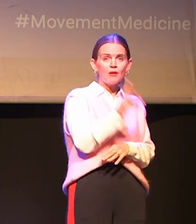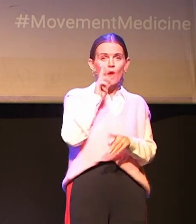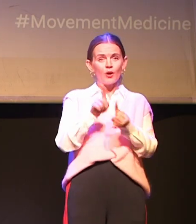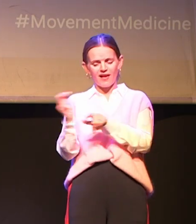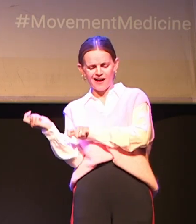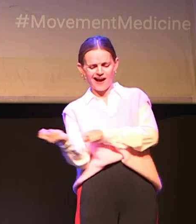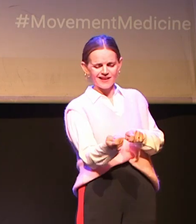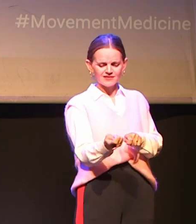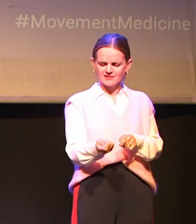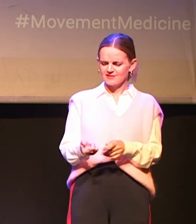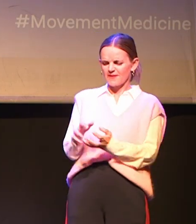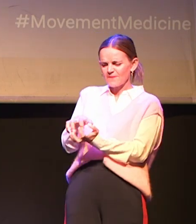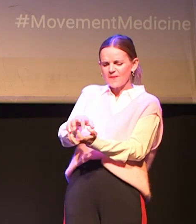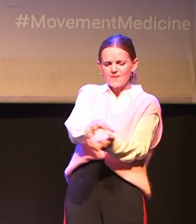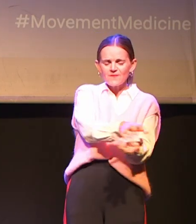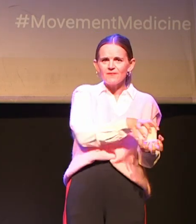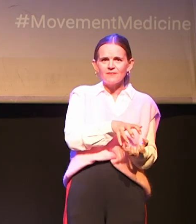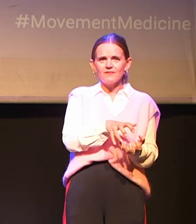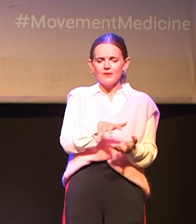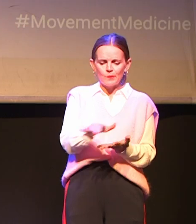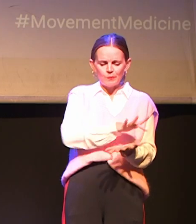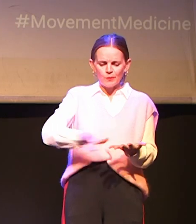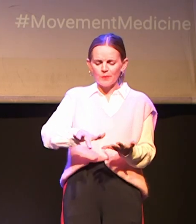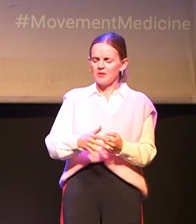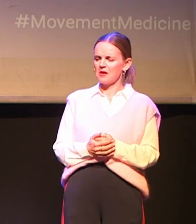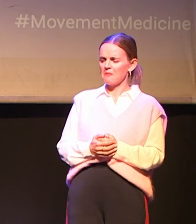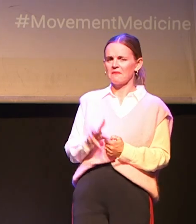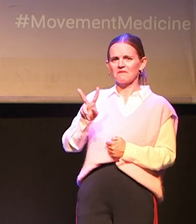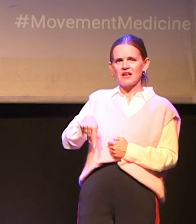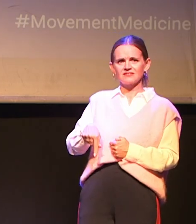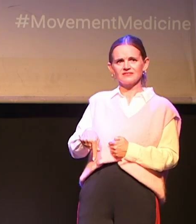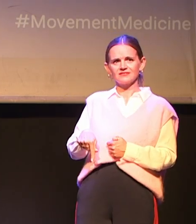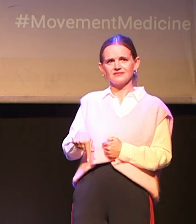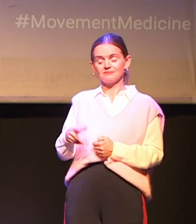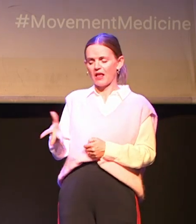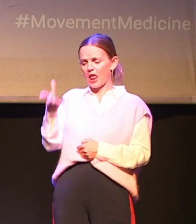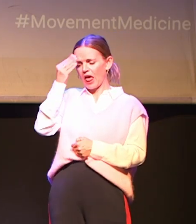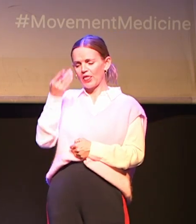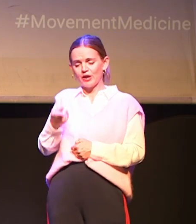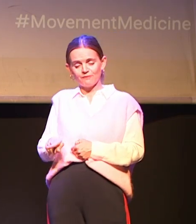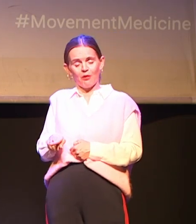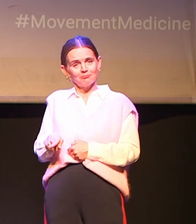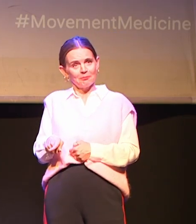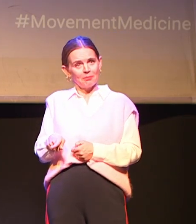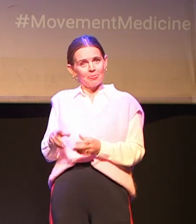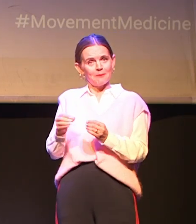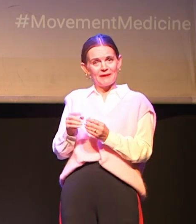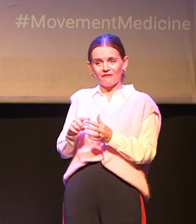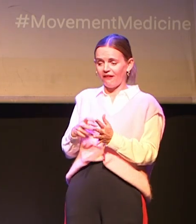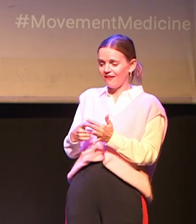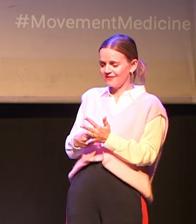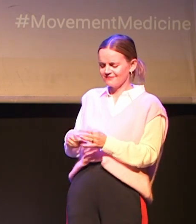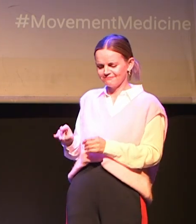don't stop. And I think what I'm learning from the beavers in our pond